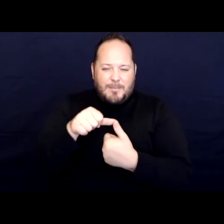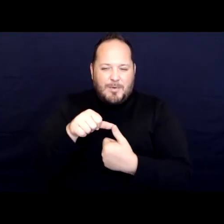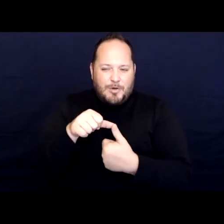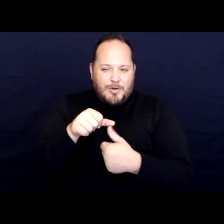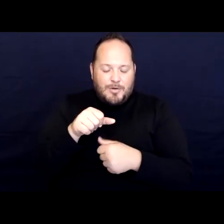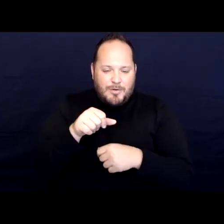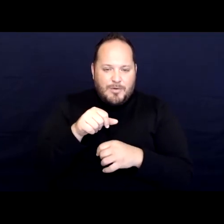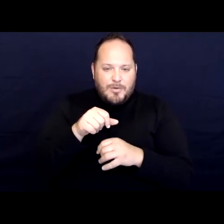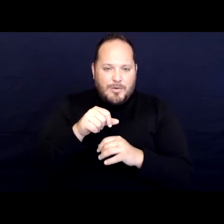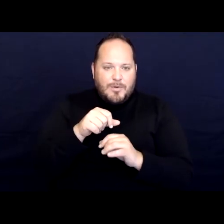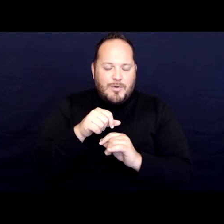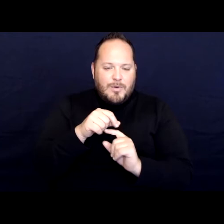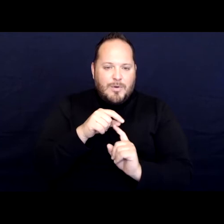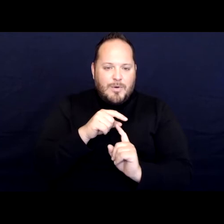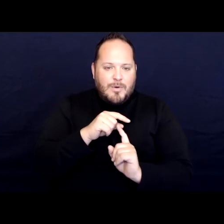going to